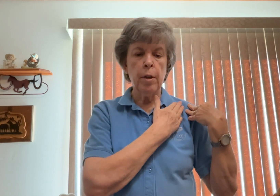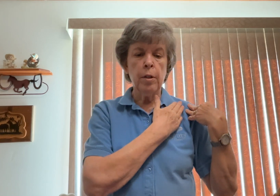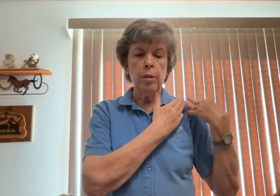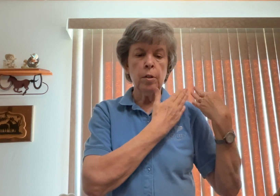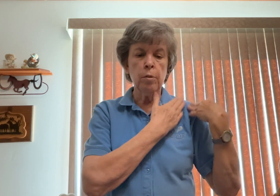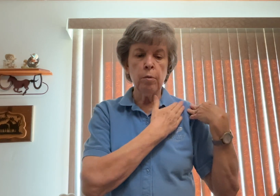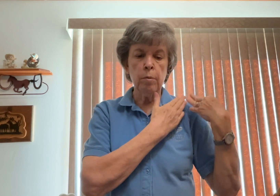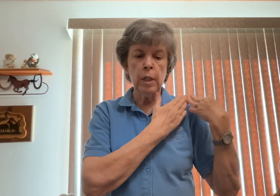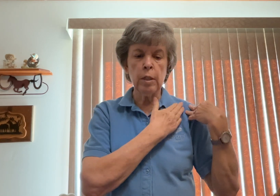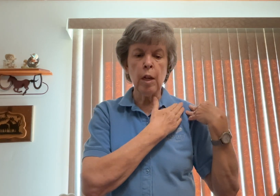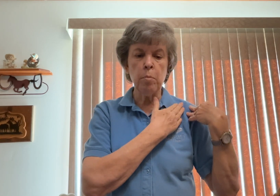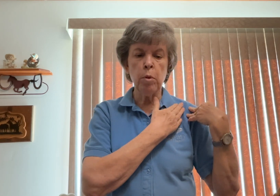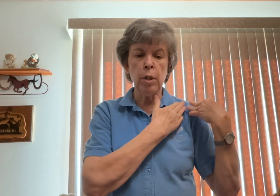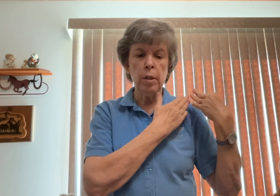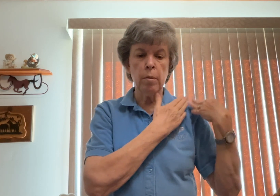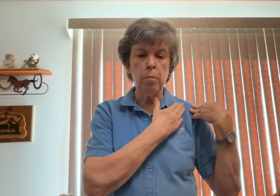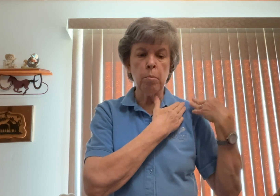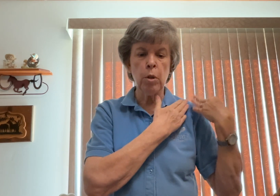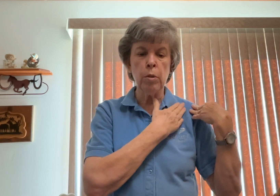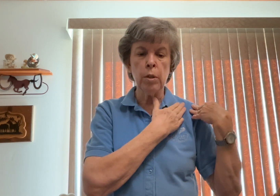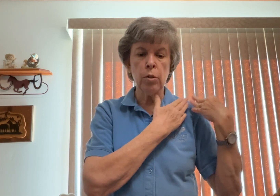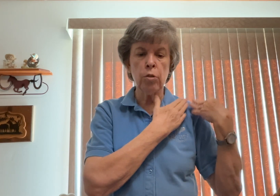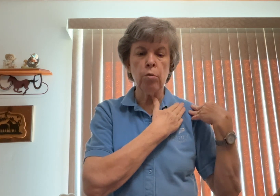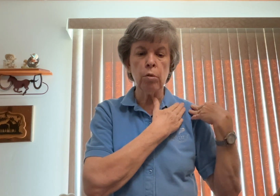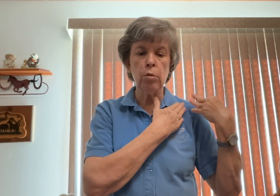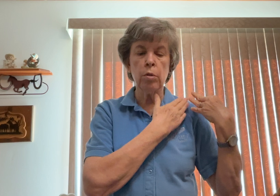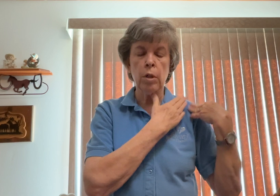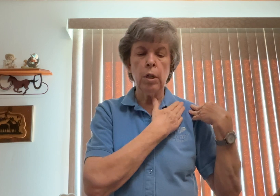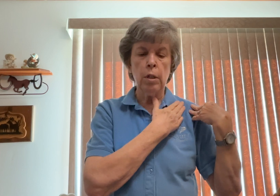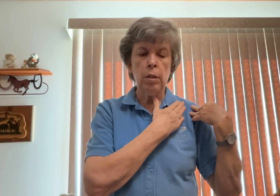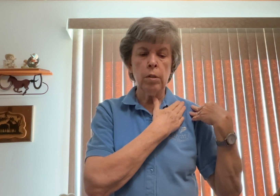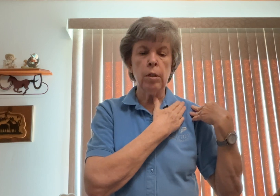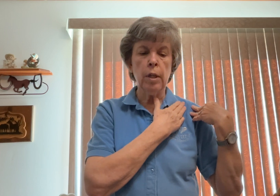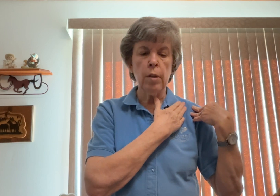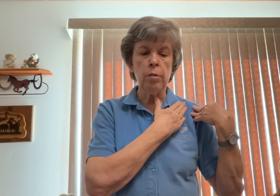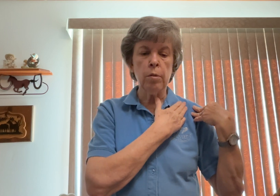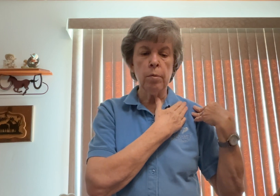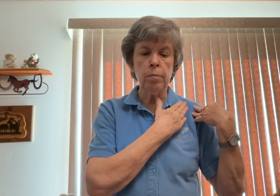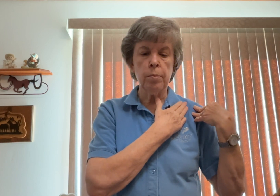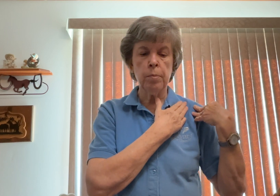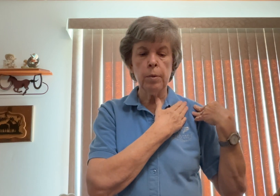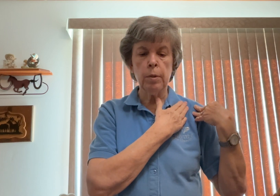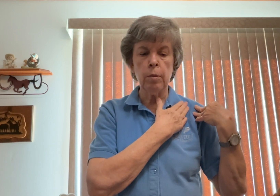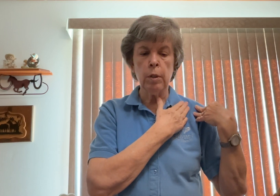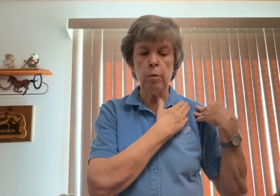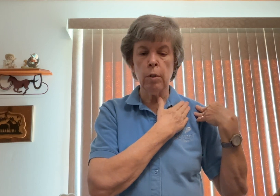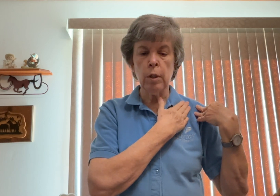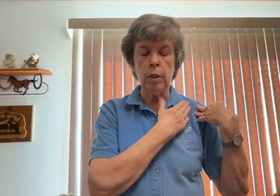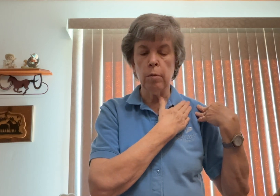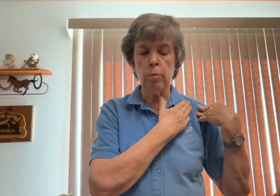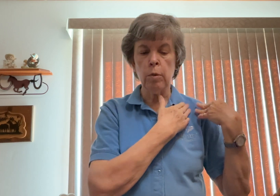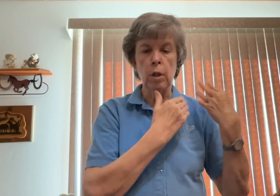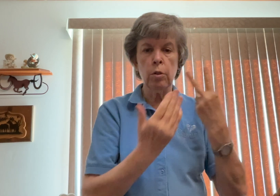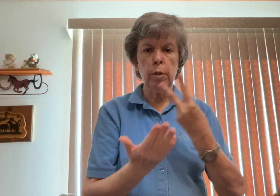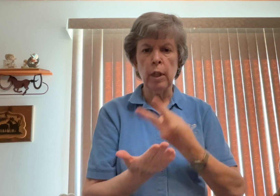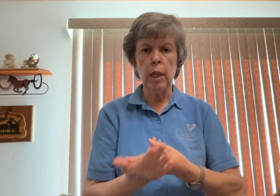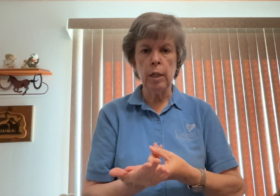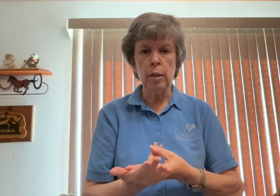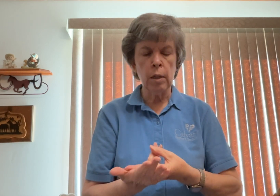So that's kind of putting burden and shoulders together. And we're not doing laid like